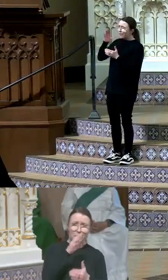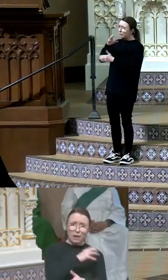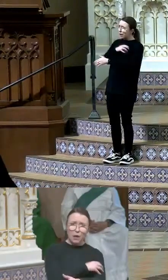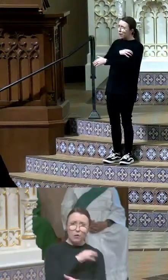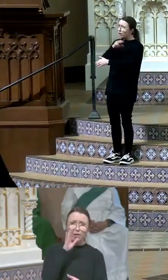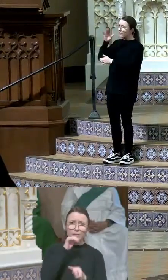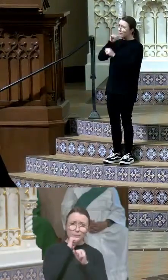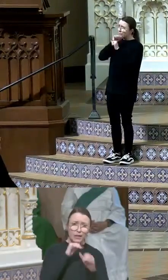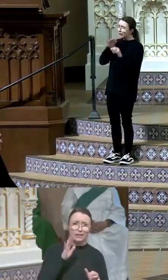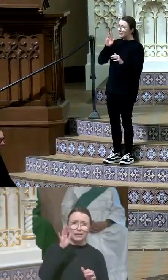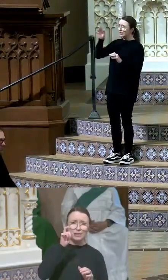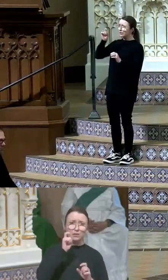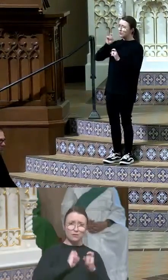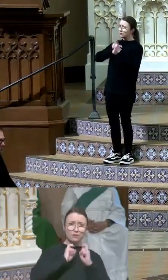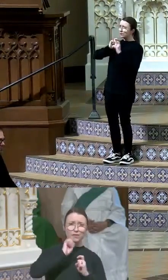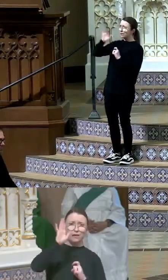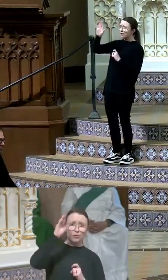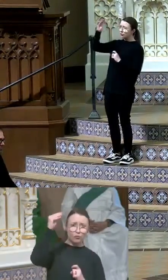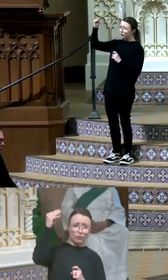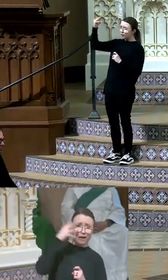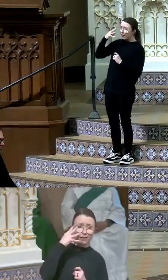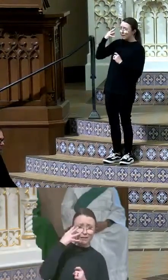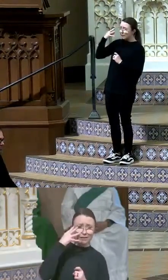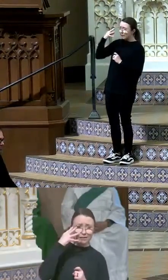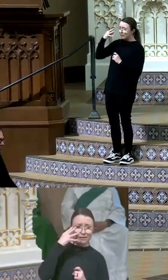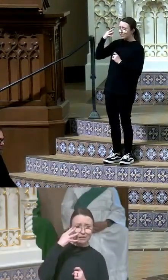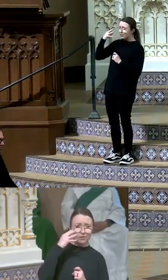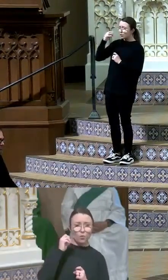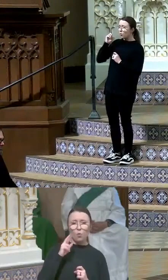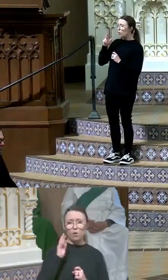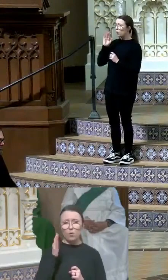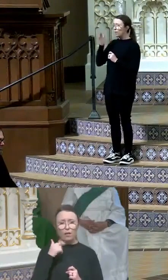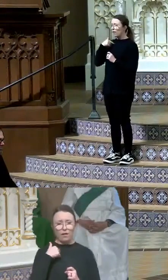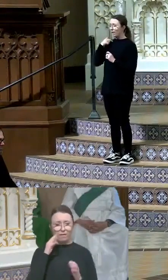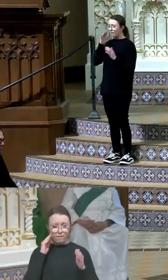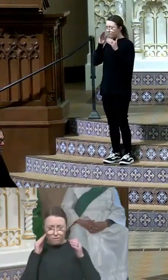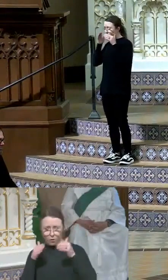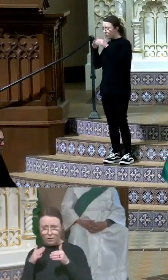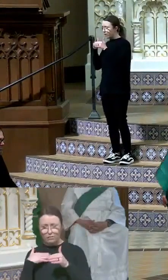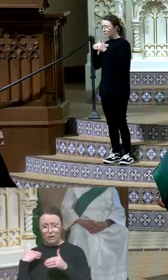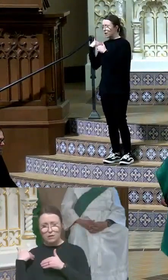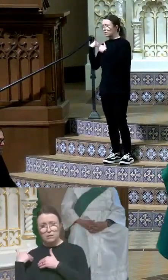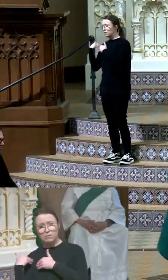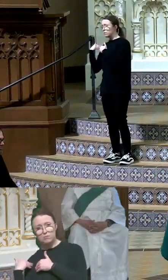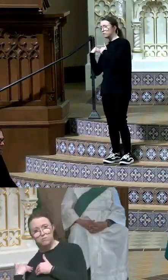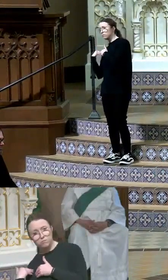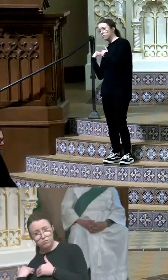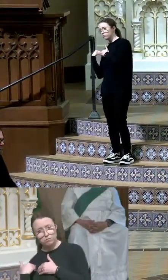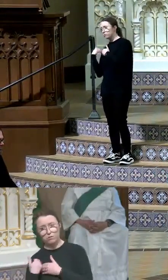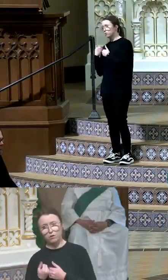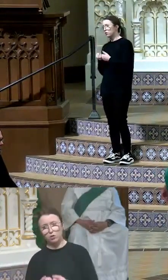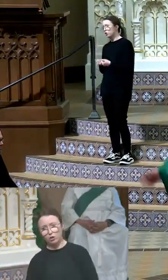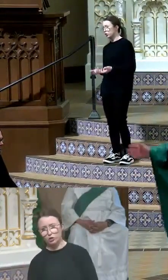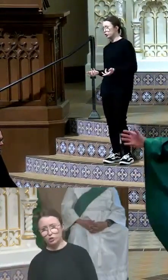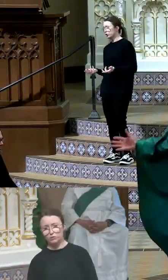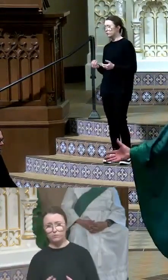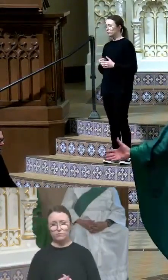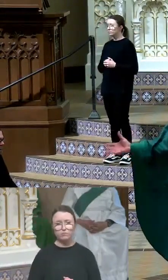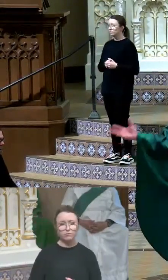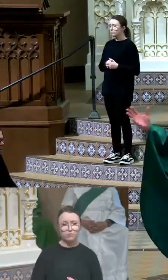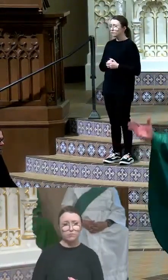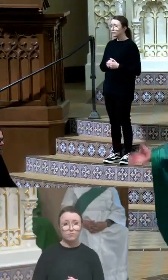Christ to be victors on this road and not victims?